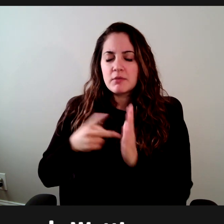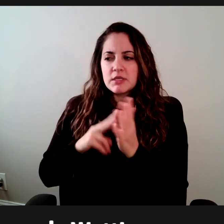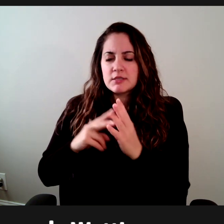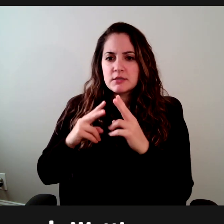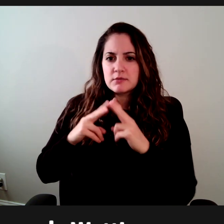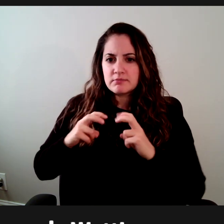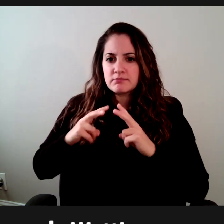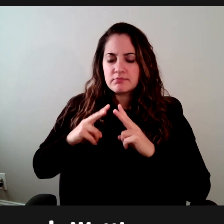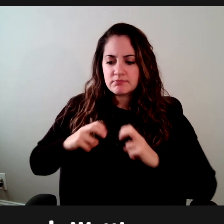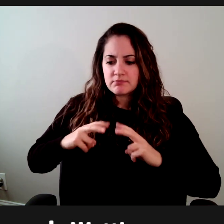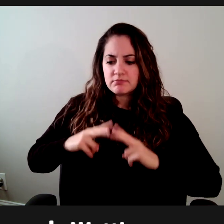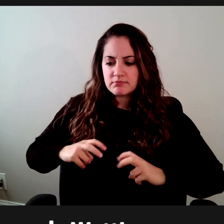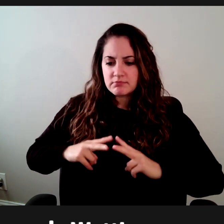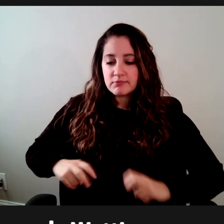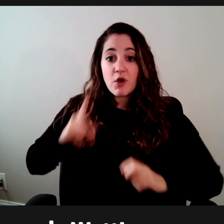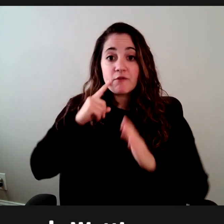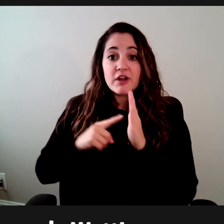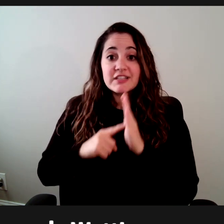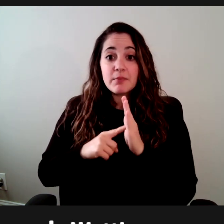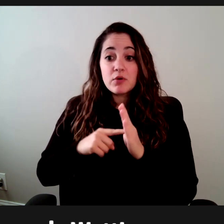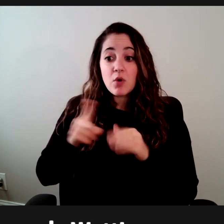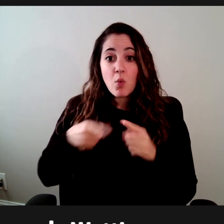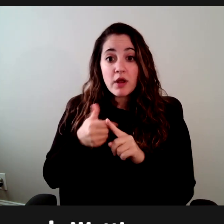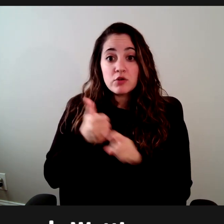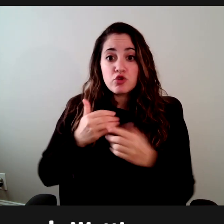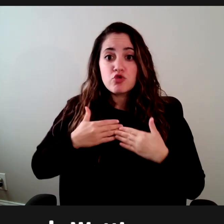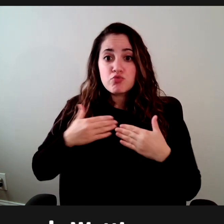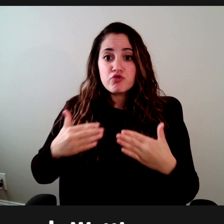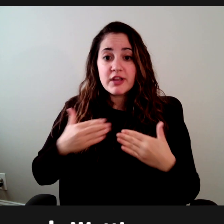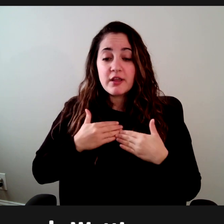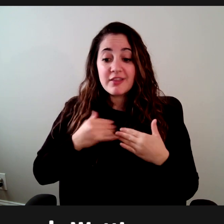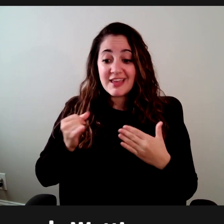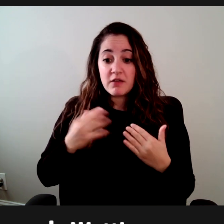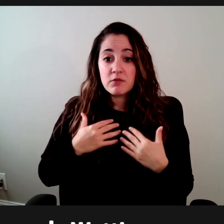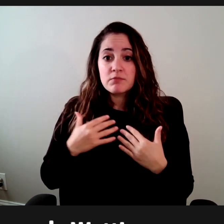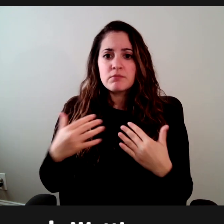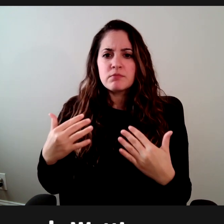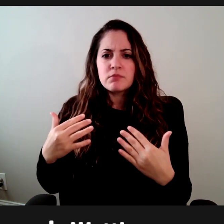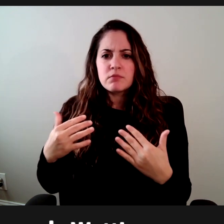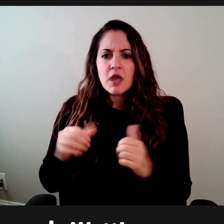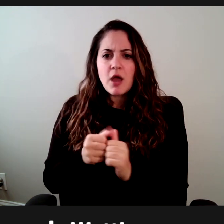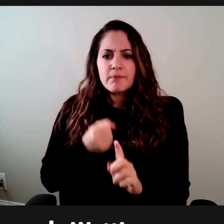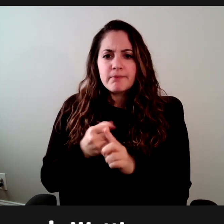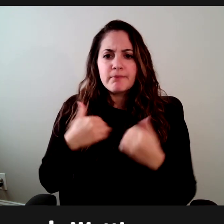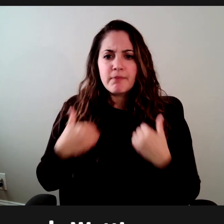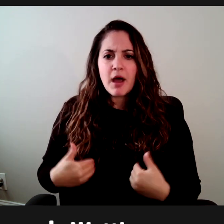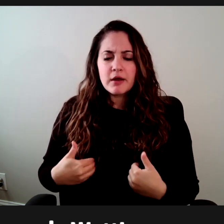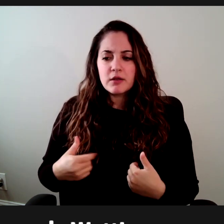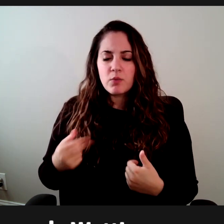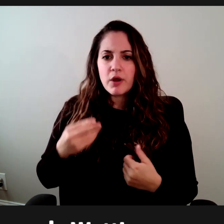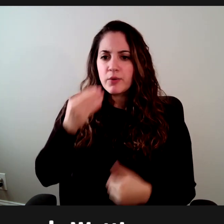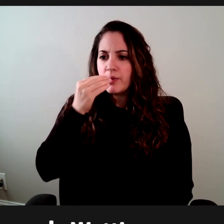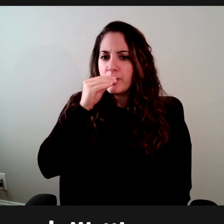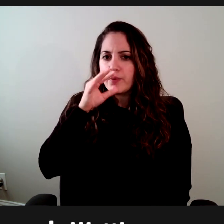breathing? Like, what part of your body is affected with each inhale and exhale? Like,